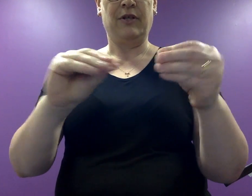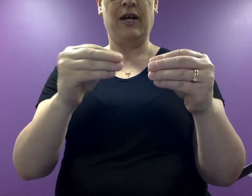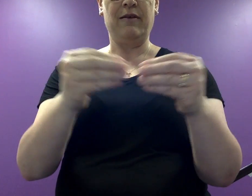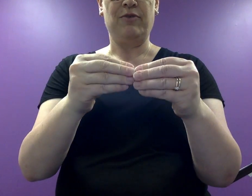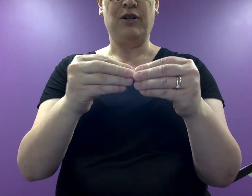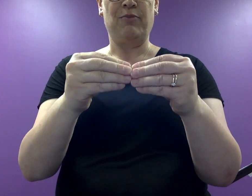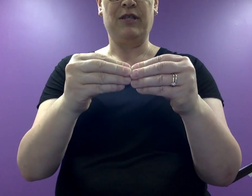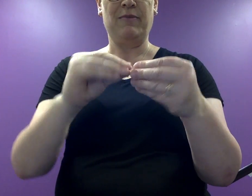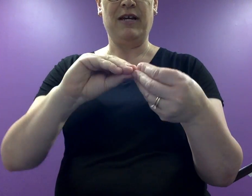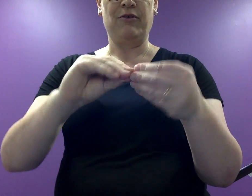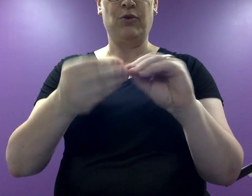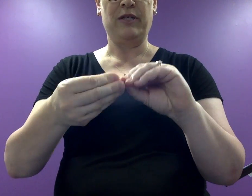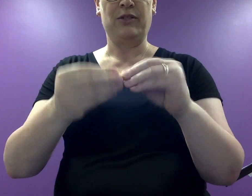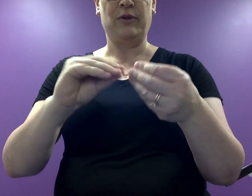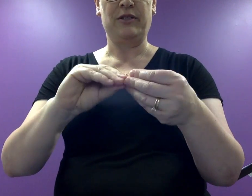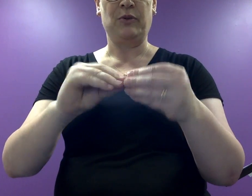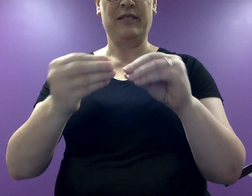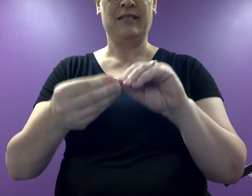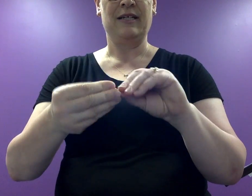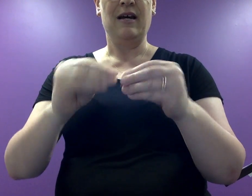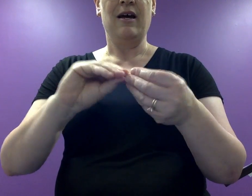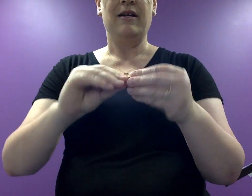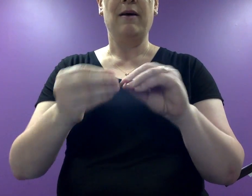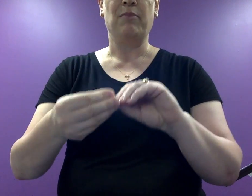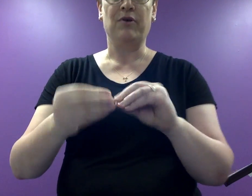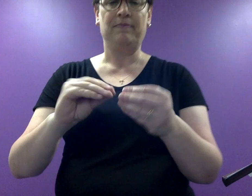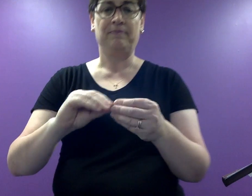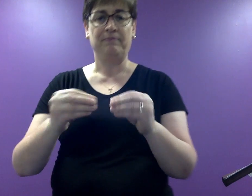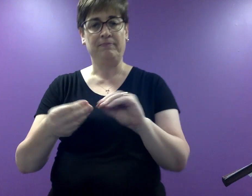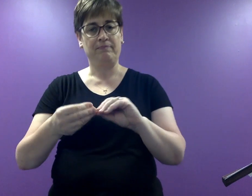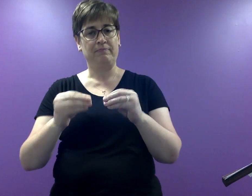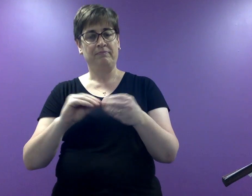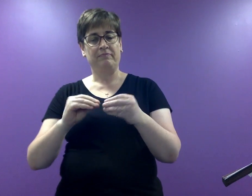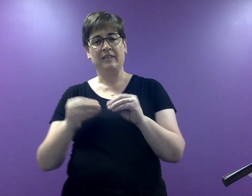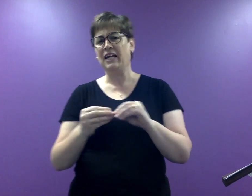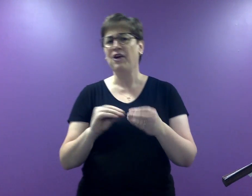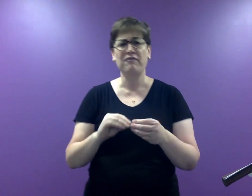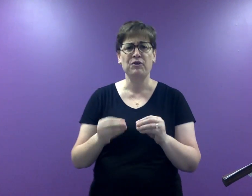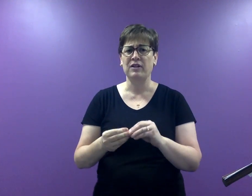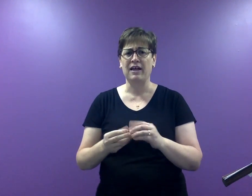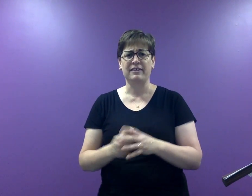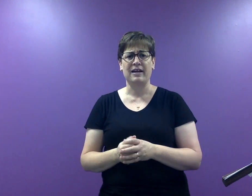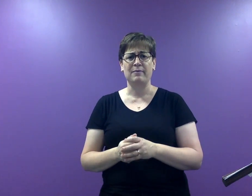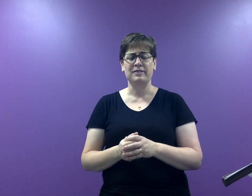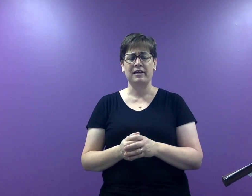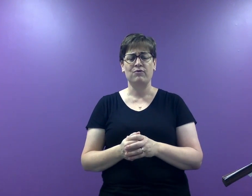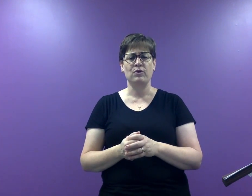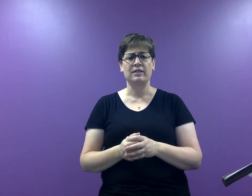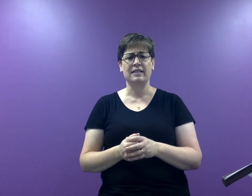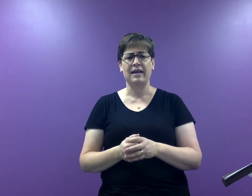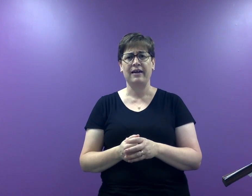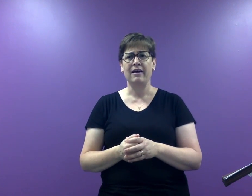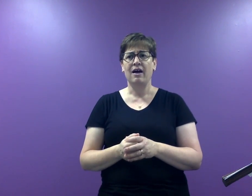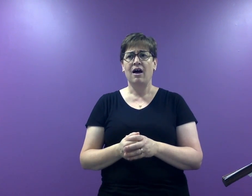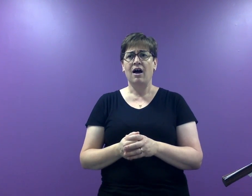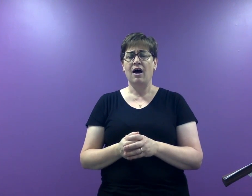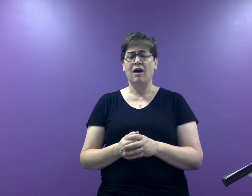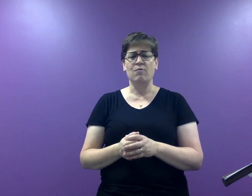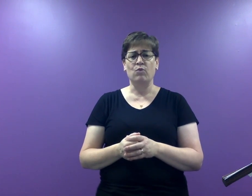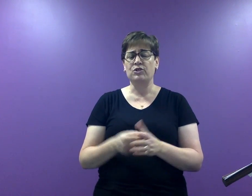Okay, but you're going to put them together. Twist, twist, twist. Number. And you don't have to do it a lot of times. Like if you wanted to say, what's your